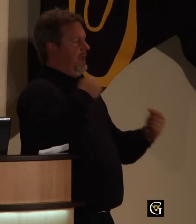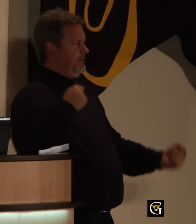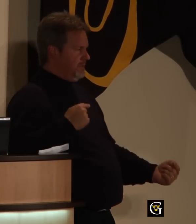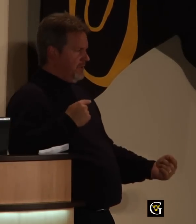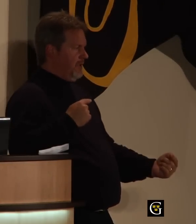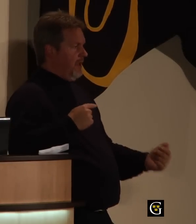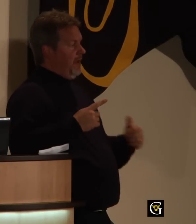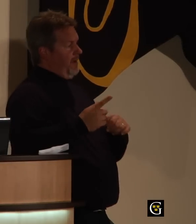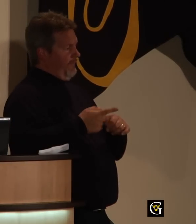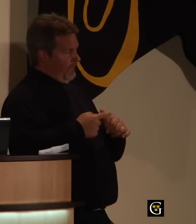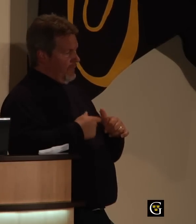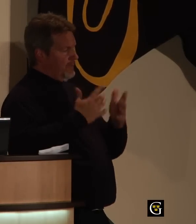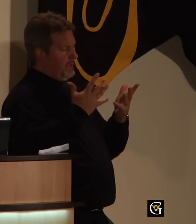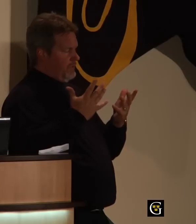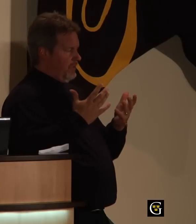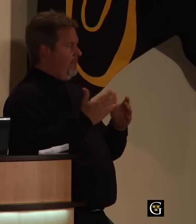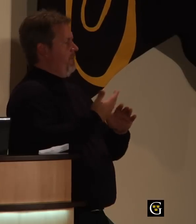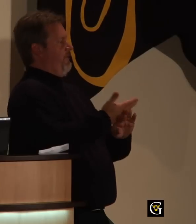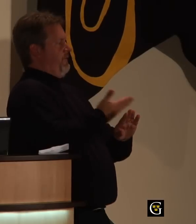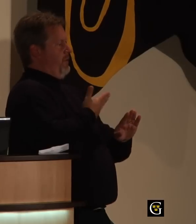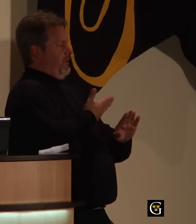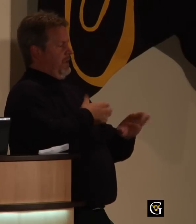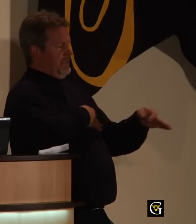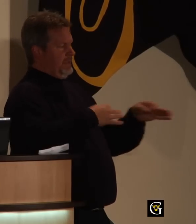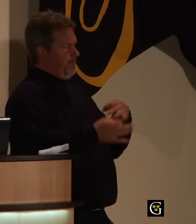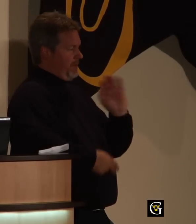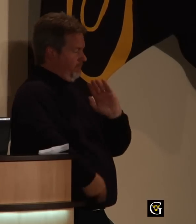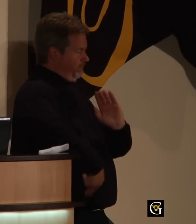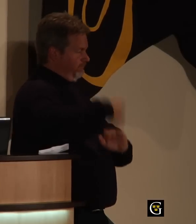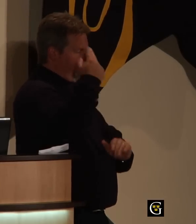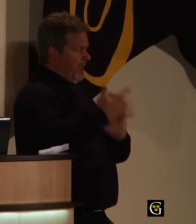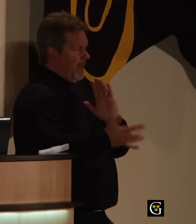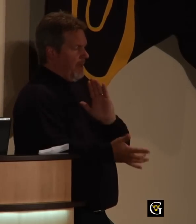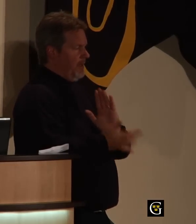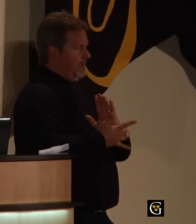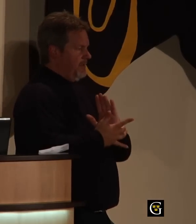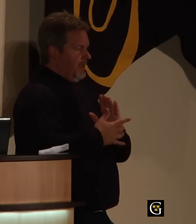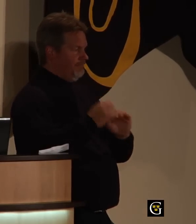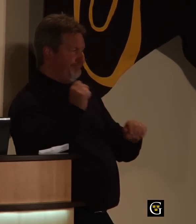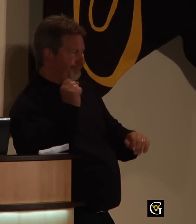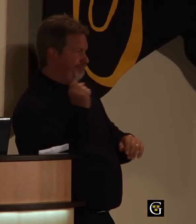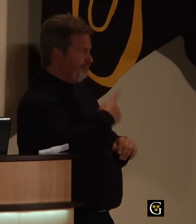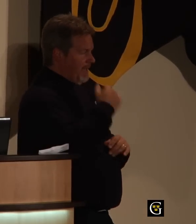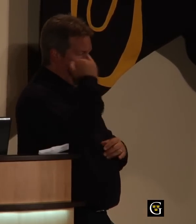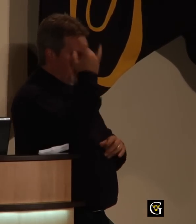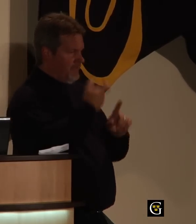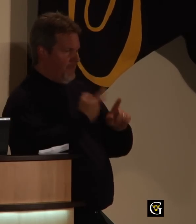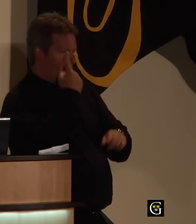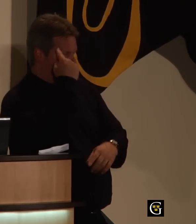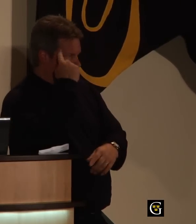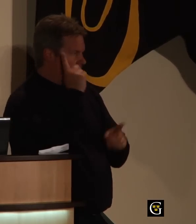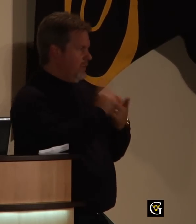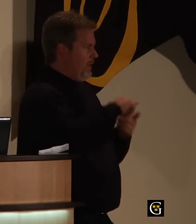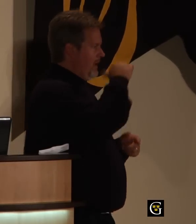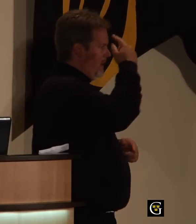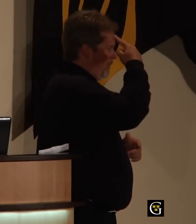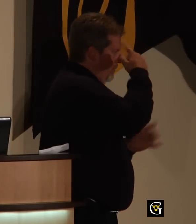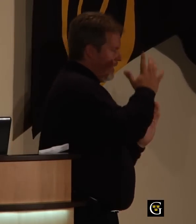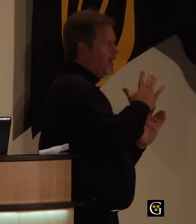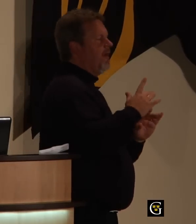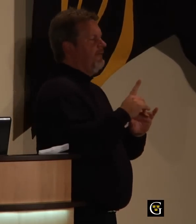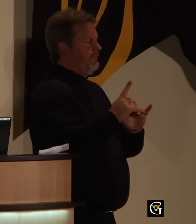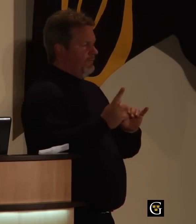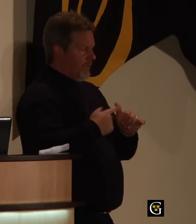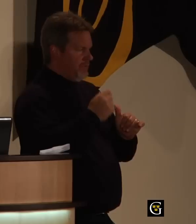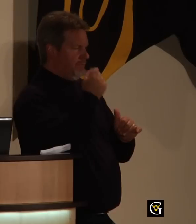high rarefied technology, of how you could transmit feelings and ideas from one brain to another. And this